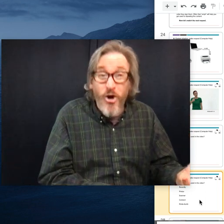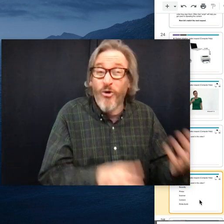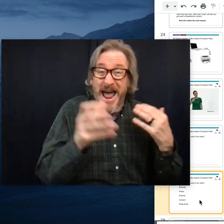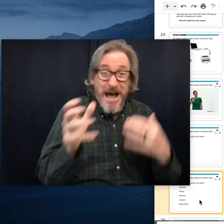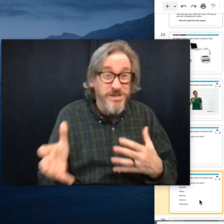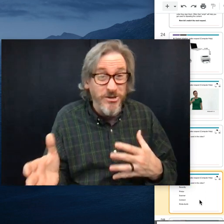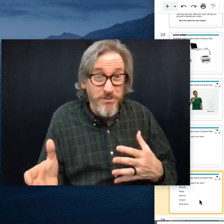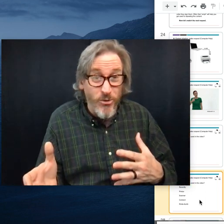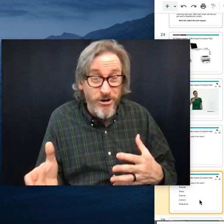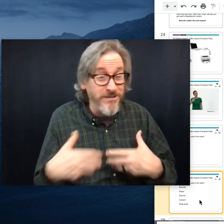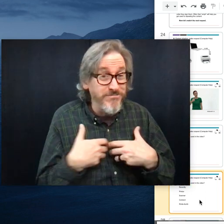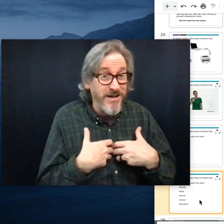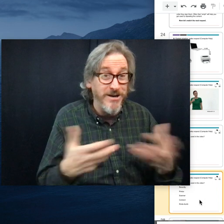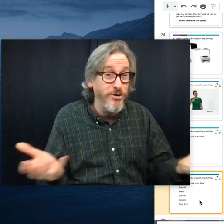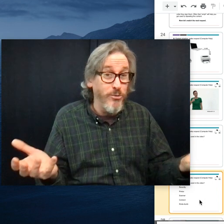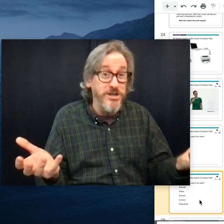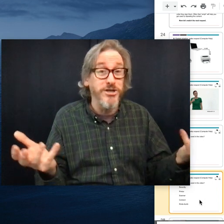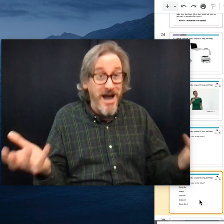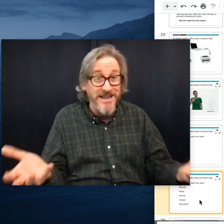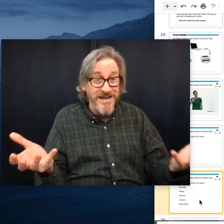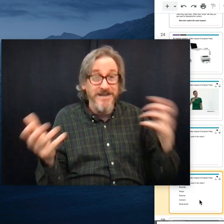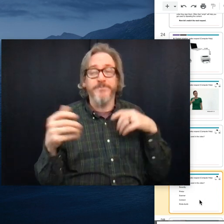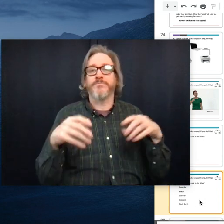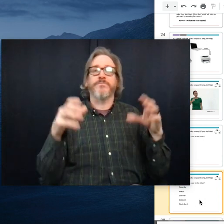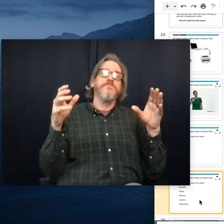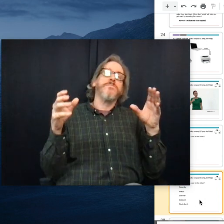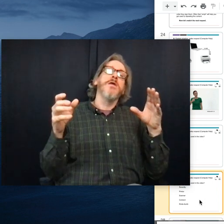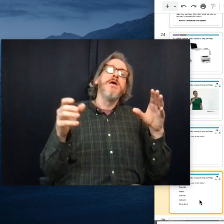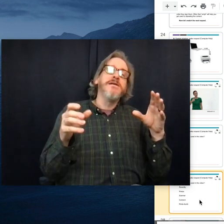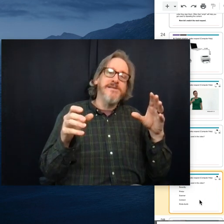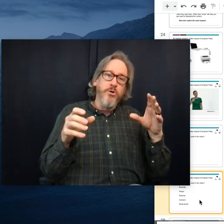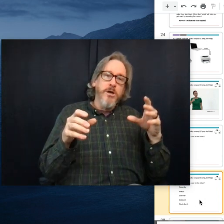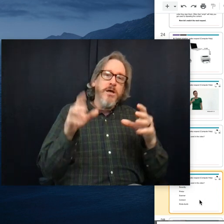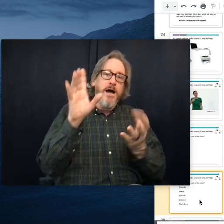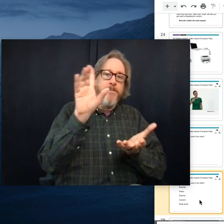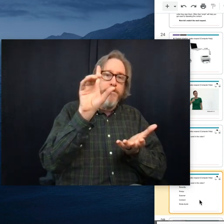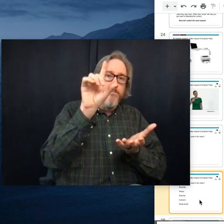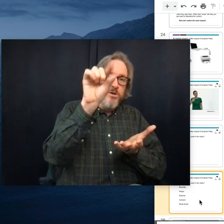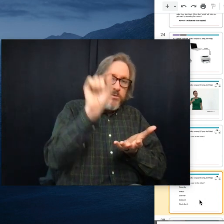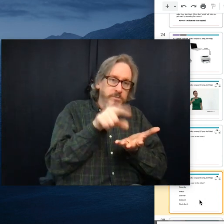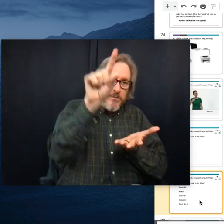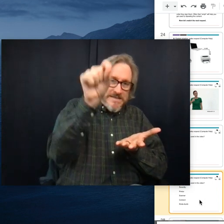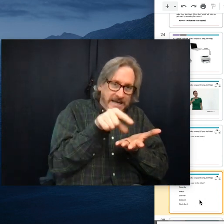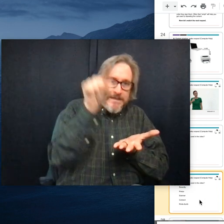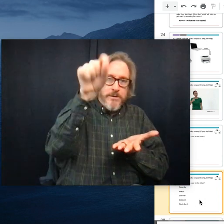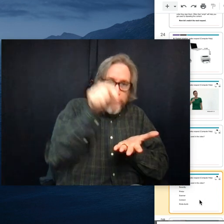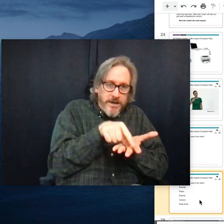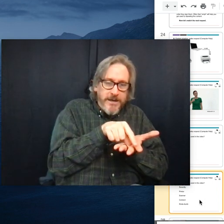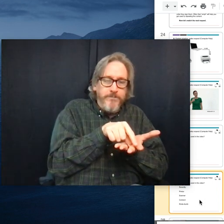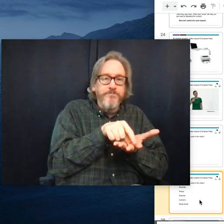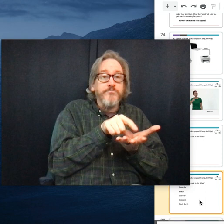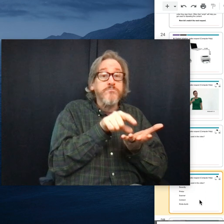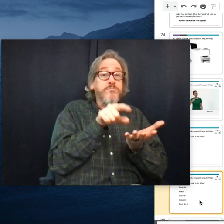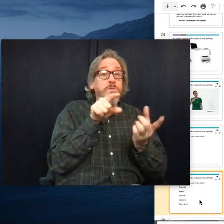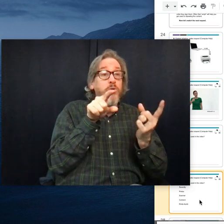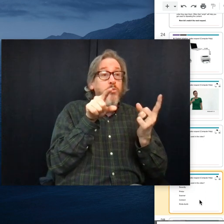fascinating or absolutely boring. I don't know which. I like it. So they would take it and they would put it